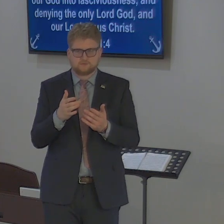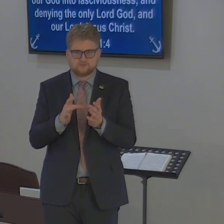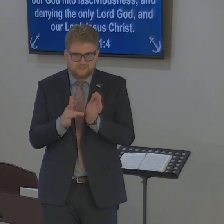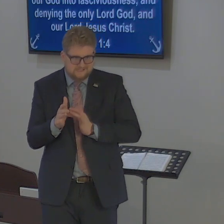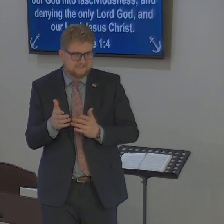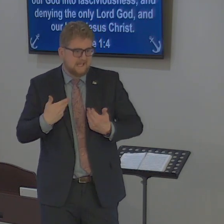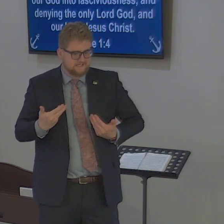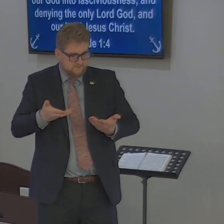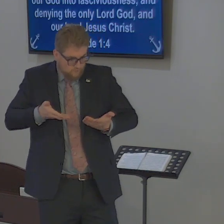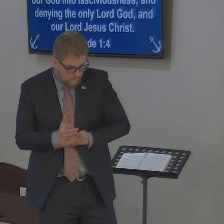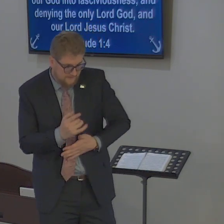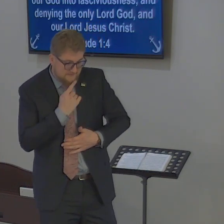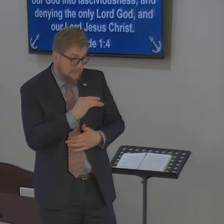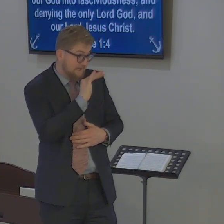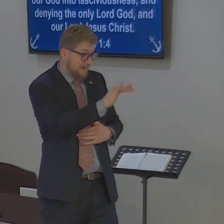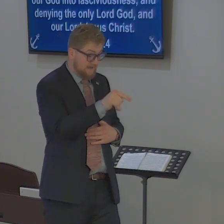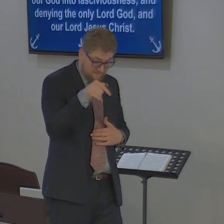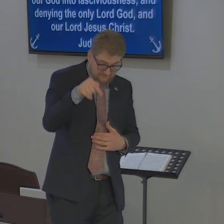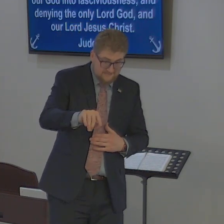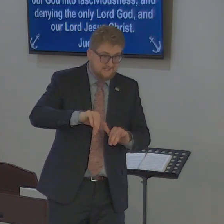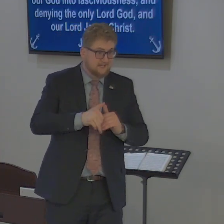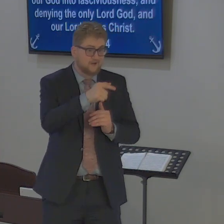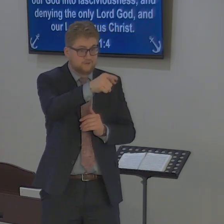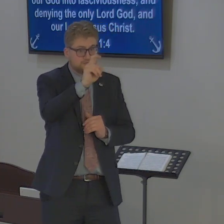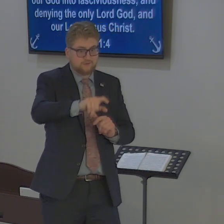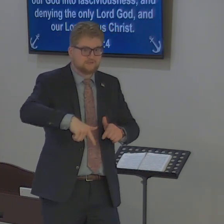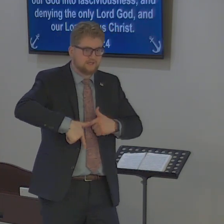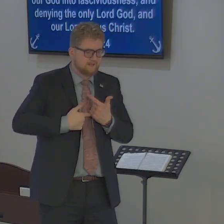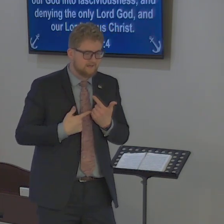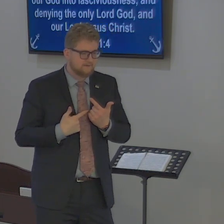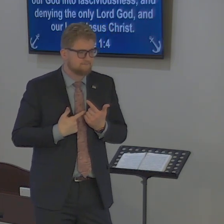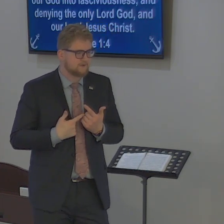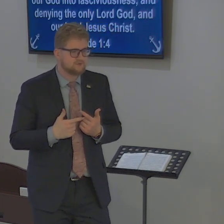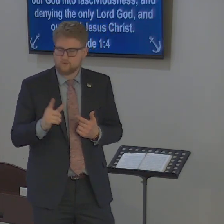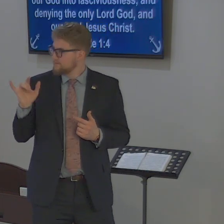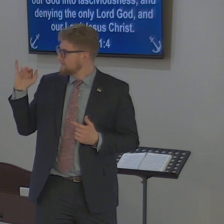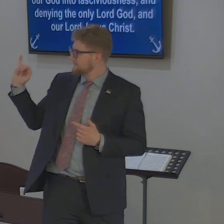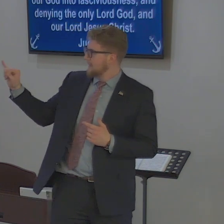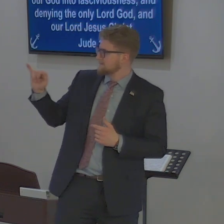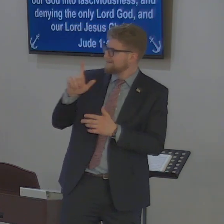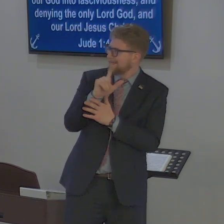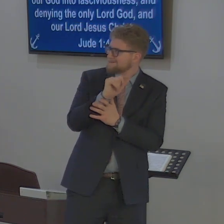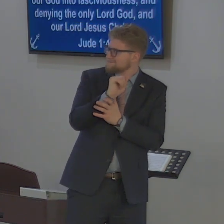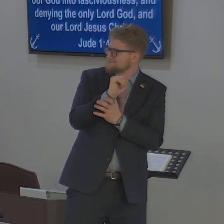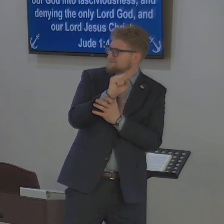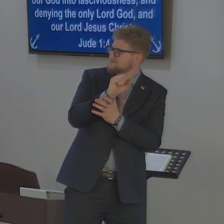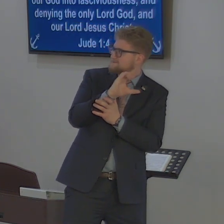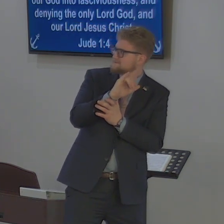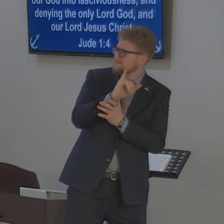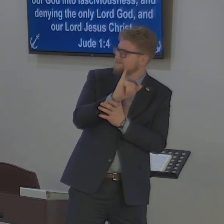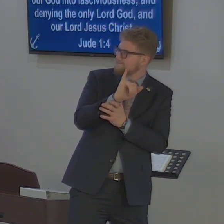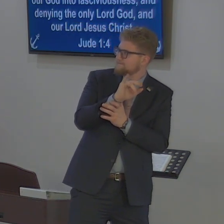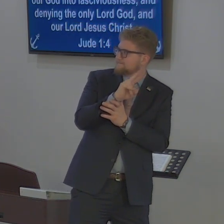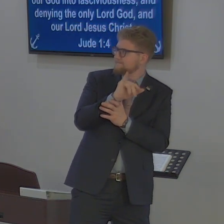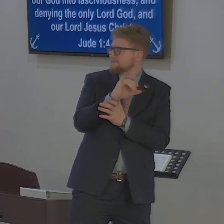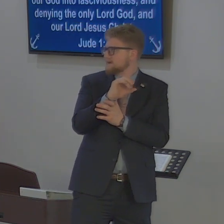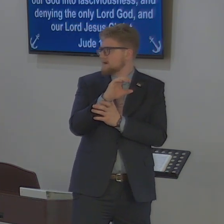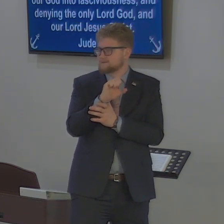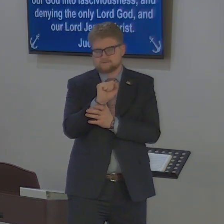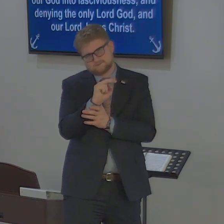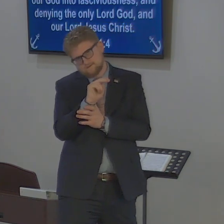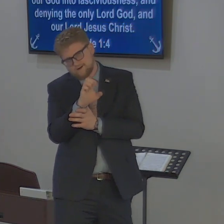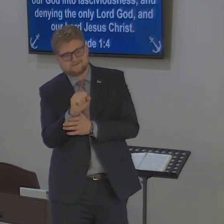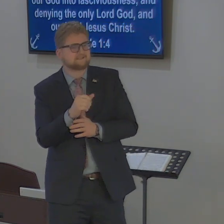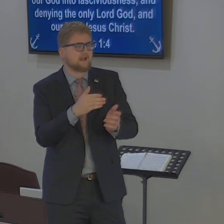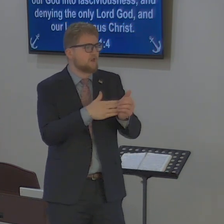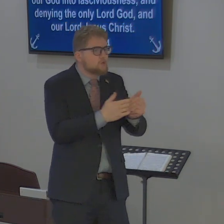not be in lasciviousness, as it says there. It's not looseness. There are some restrictions, if you will. There are some standards.